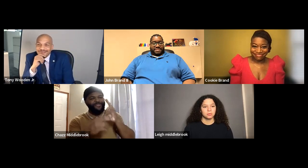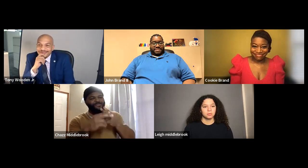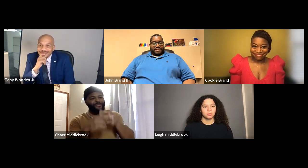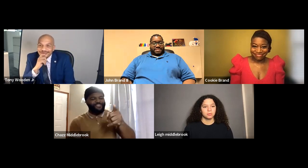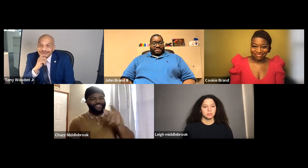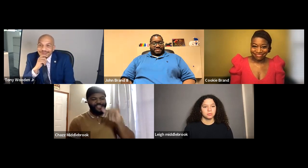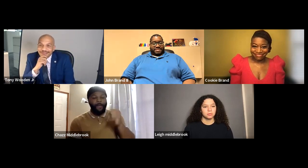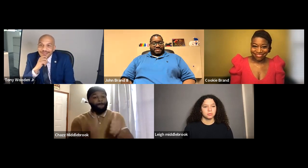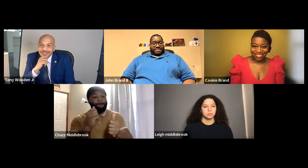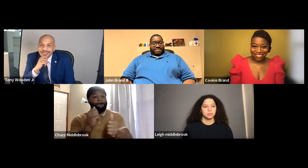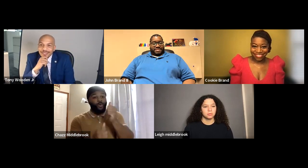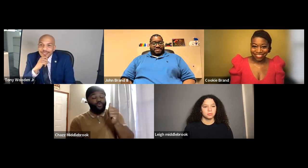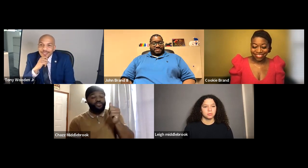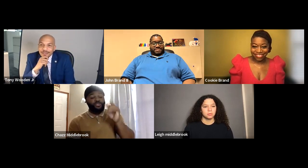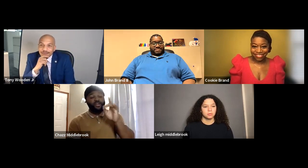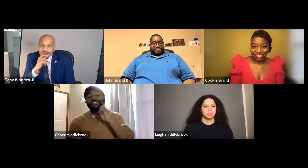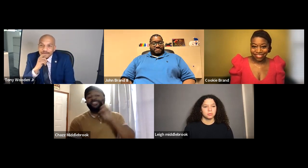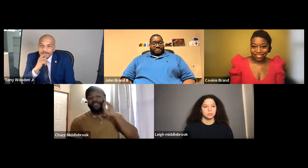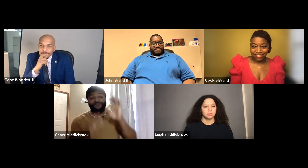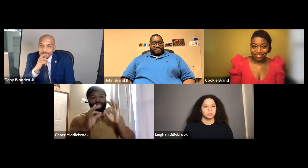Go ahead, Cookie. Or actually, Chaz going.